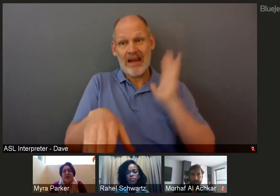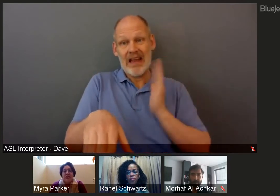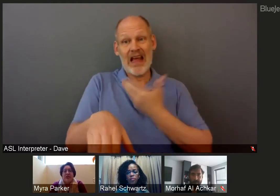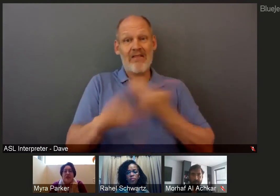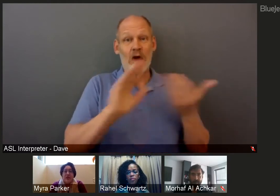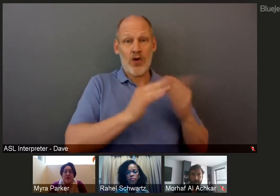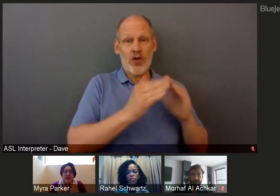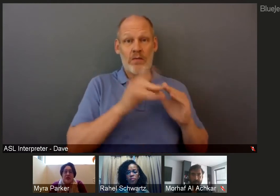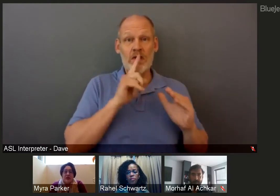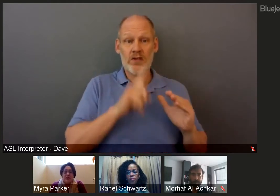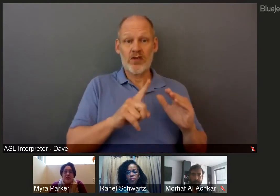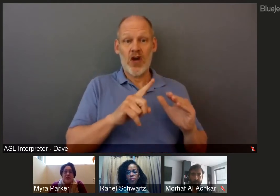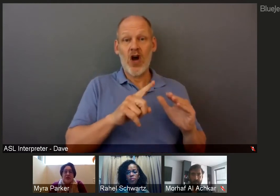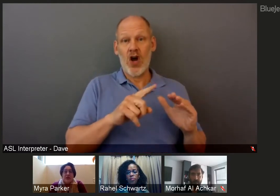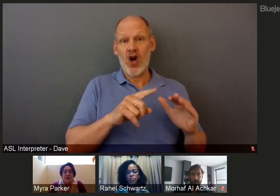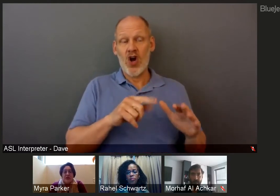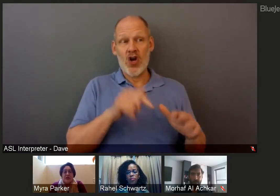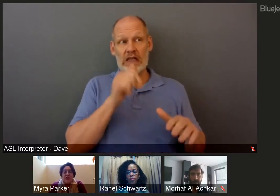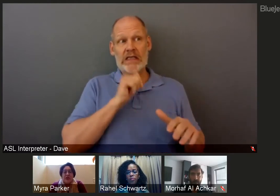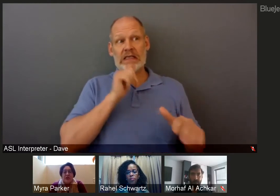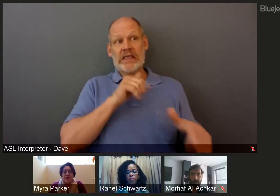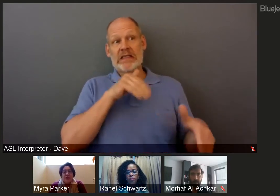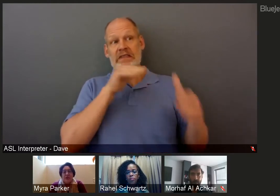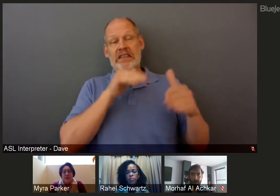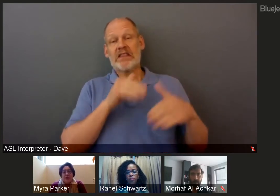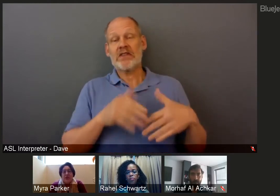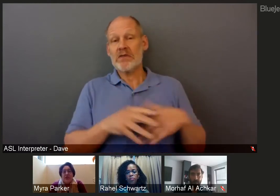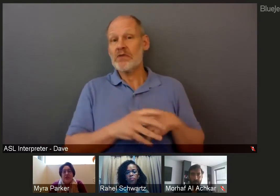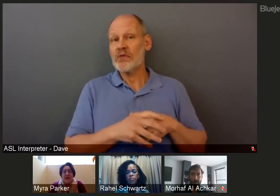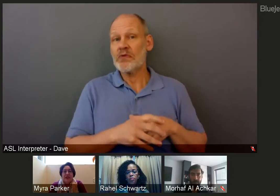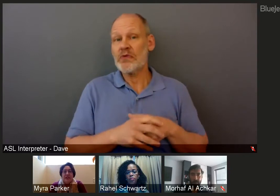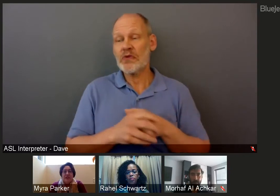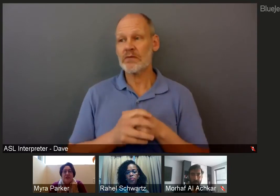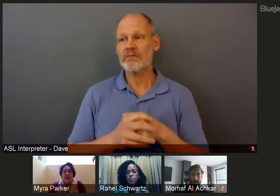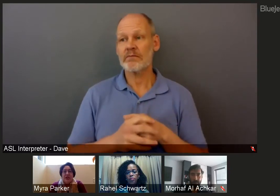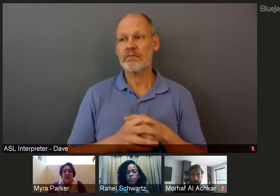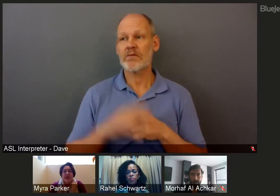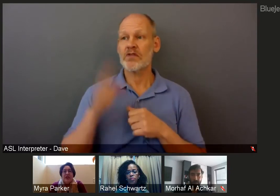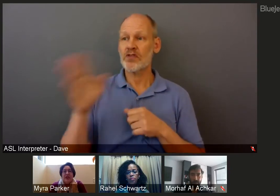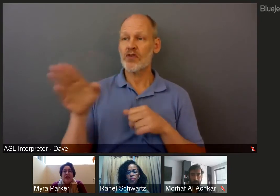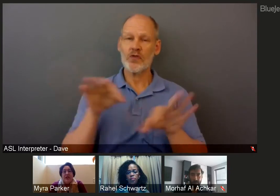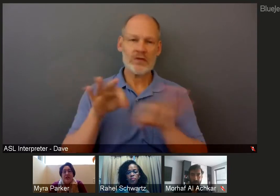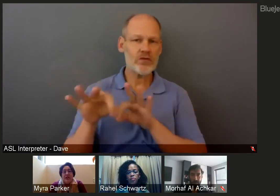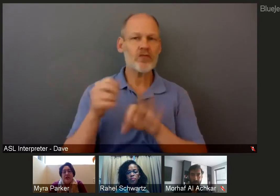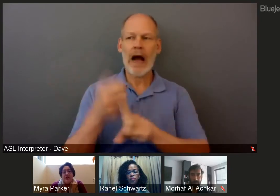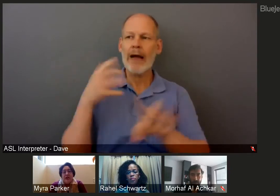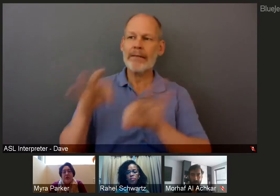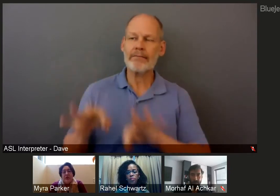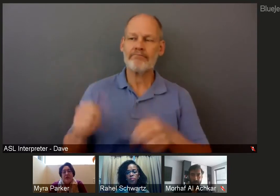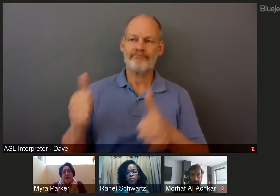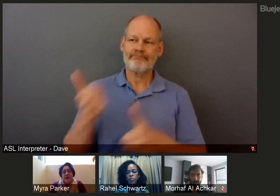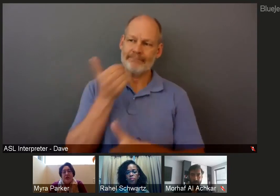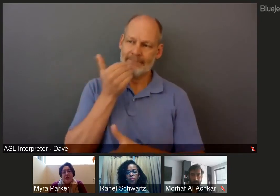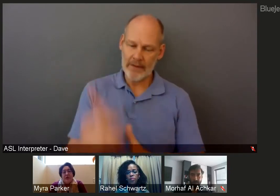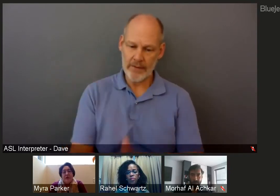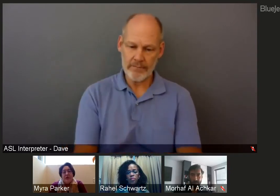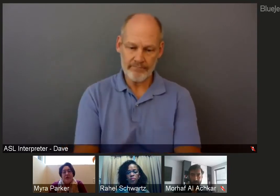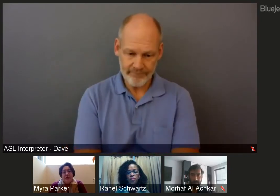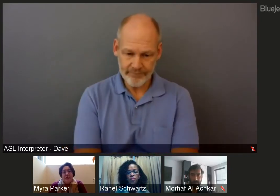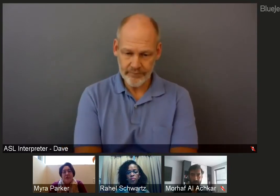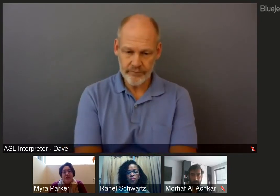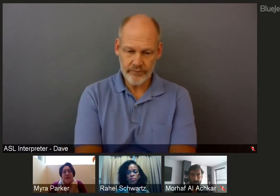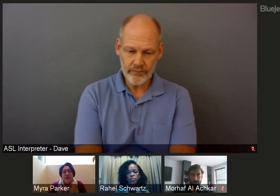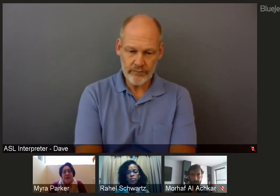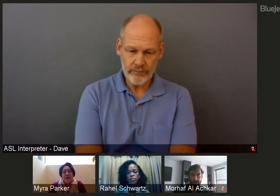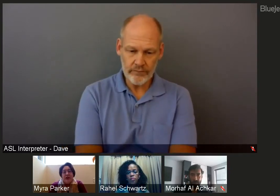past week. So I really appreciate you speaking to that this morning. I want to